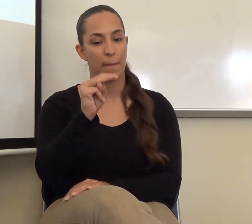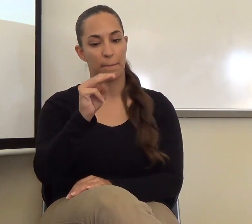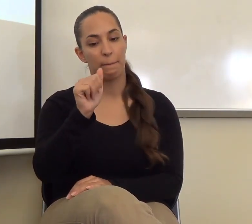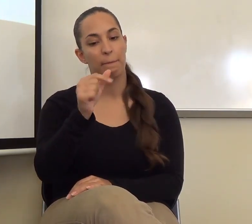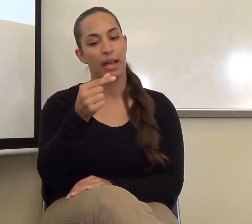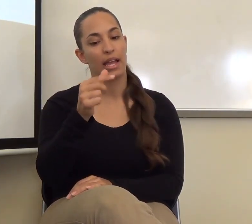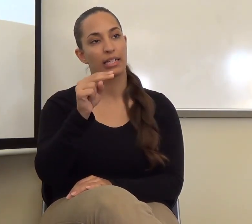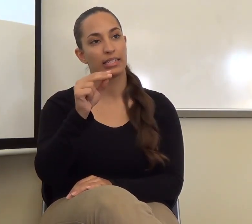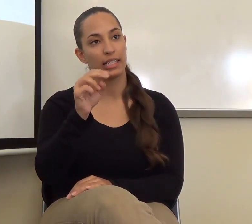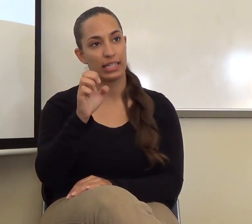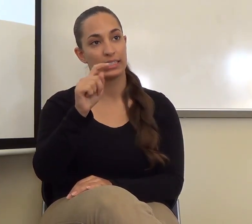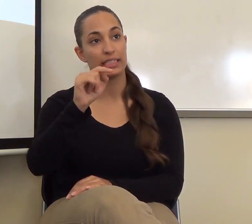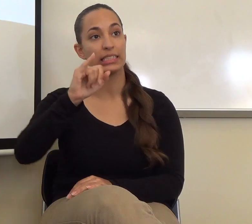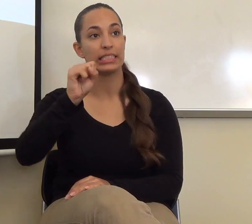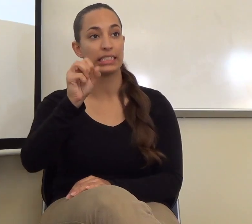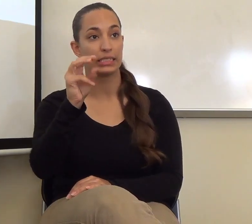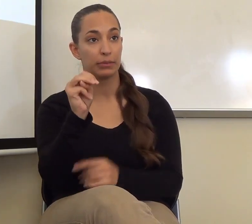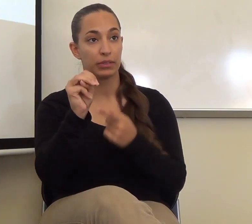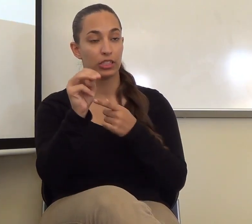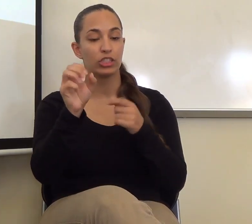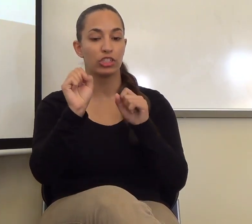and constructed a dynamo.